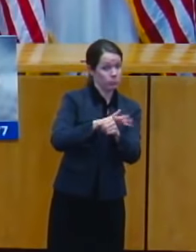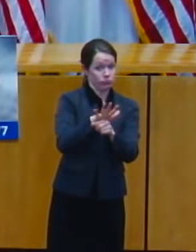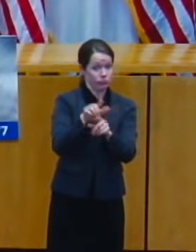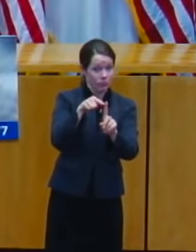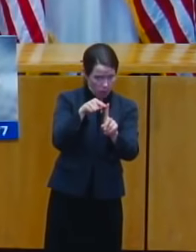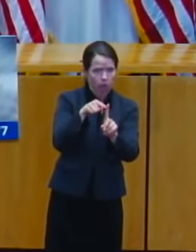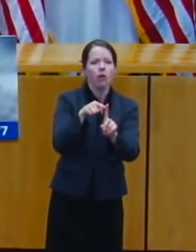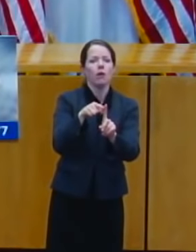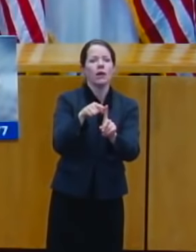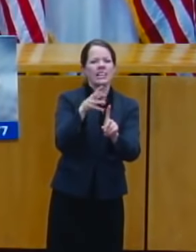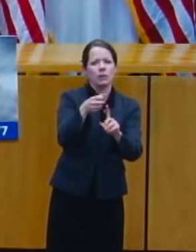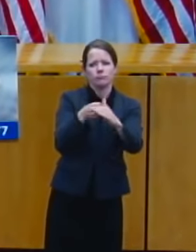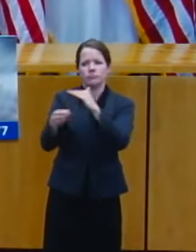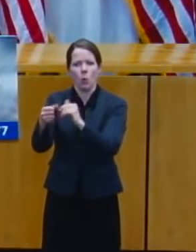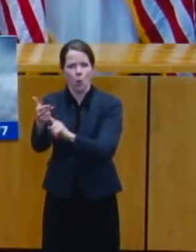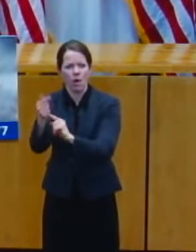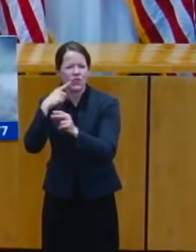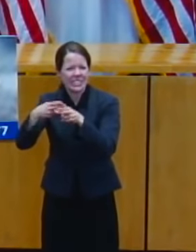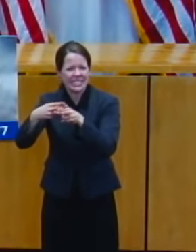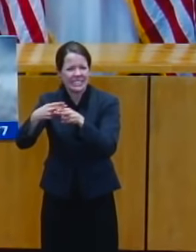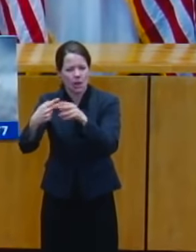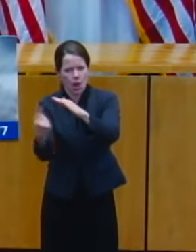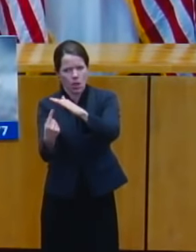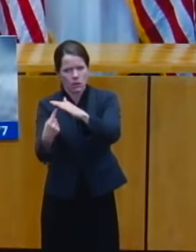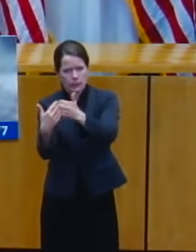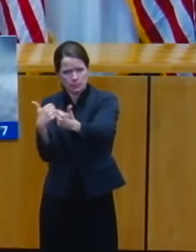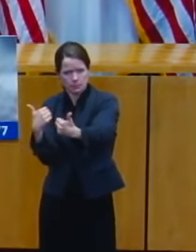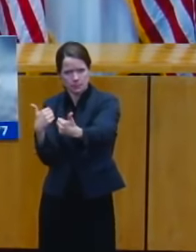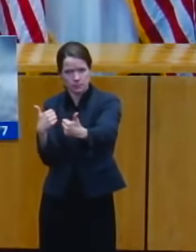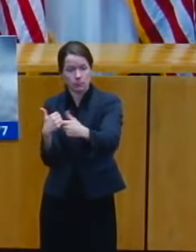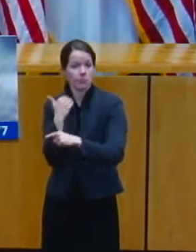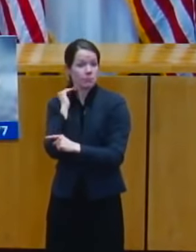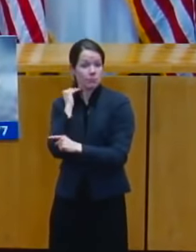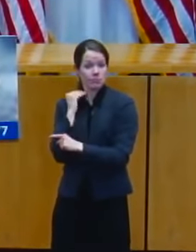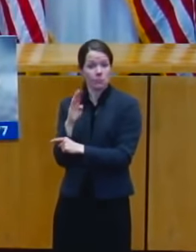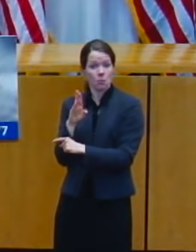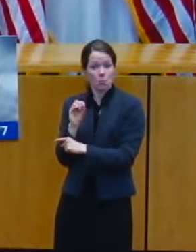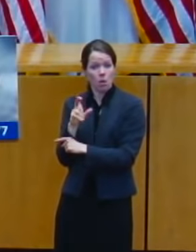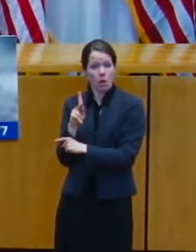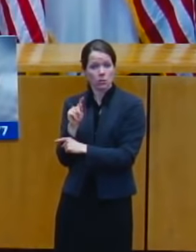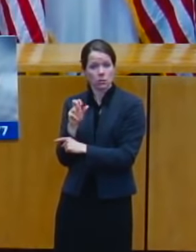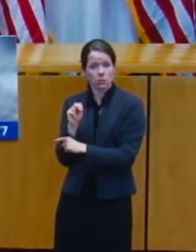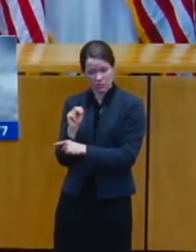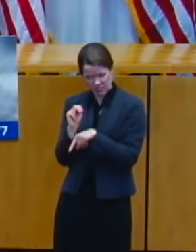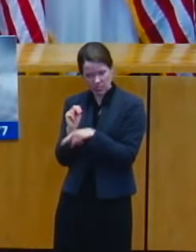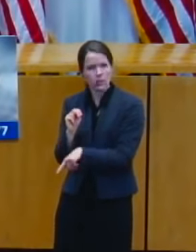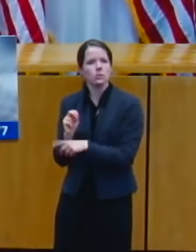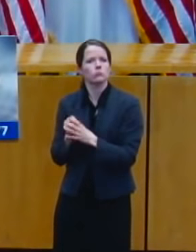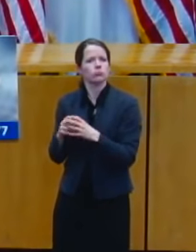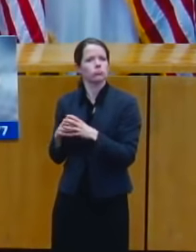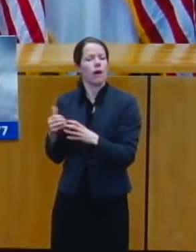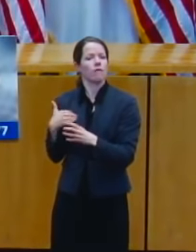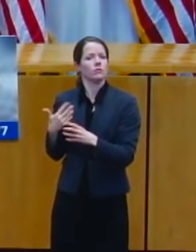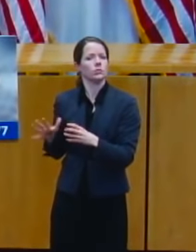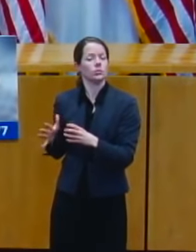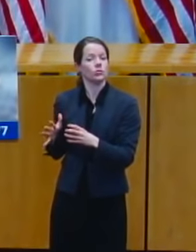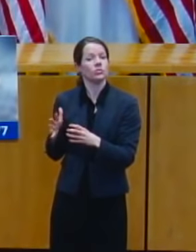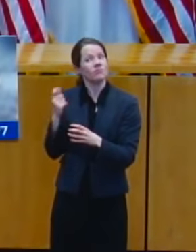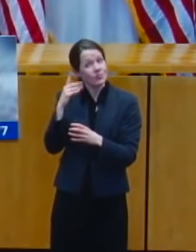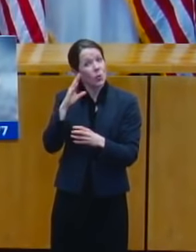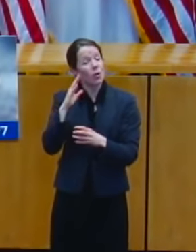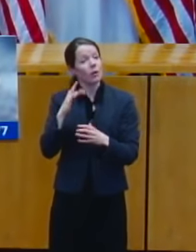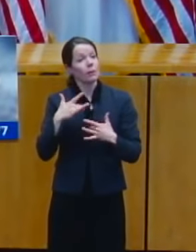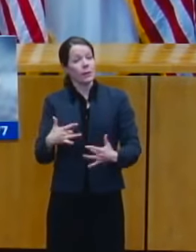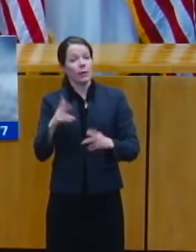Brockton has been a bit of a hotspot, been working with the mayor again around homelessness and setting up quarantines and the like. And as you know, we have 5 or